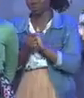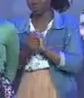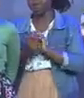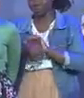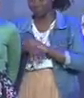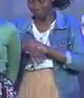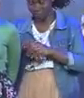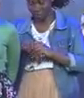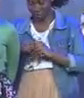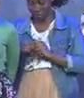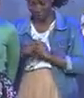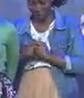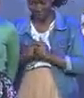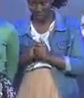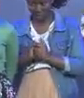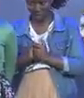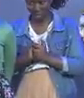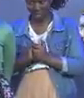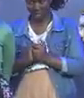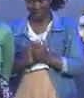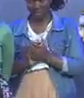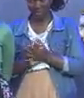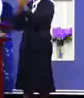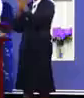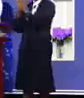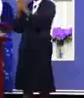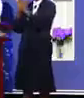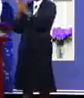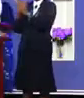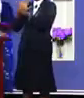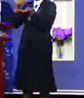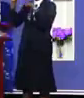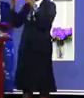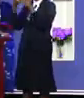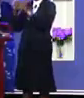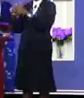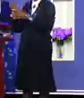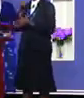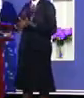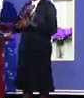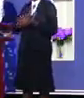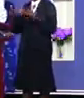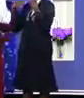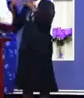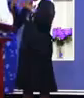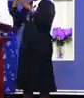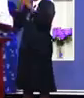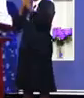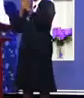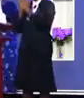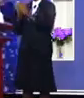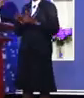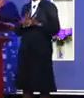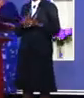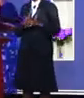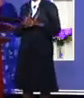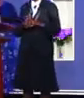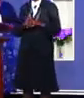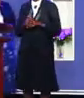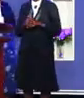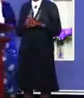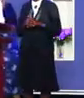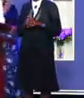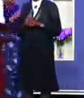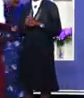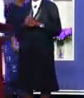aneba sister mwebale kumusabira maama mwebale kumusabira And the sisters and the mom thank you for praying for him abakuba